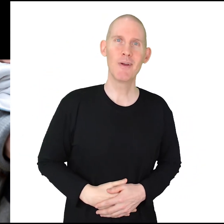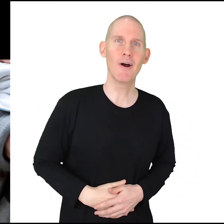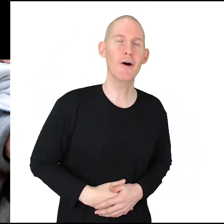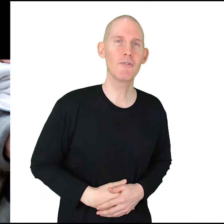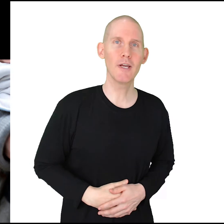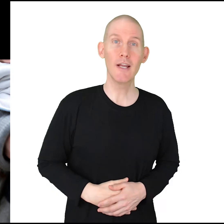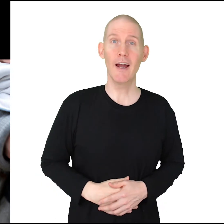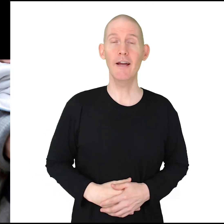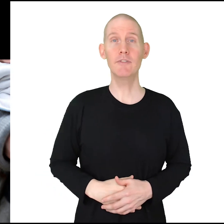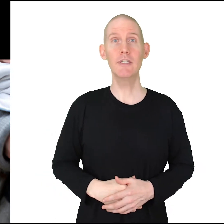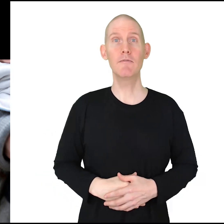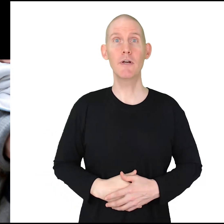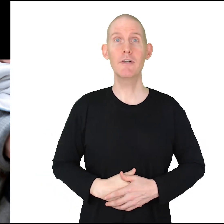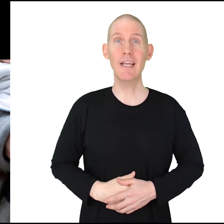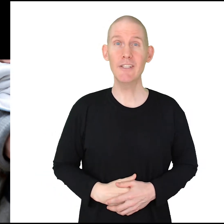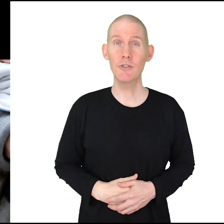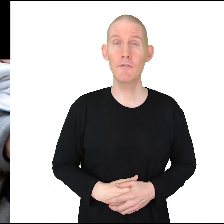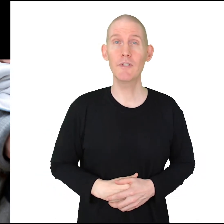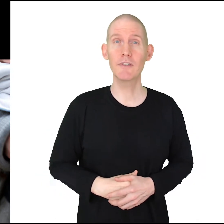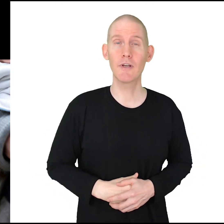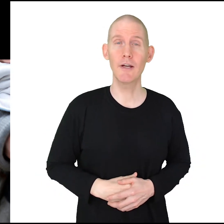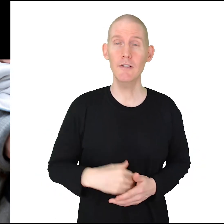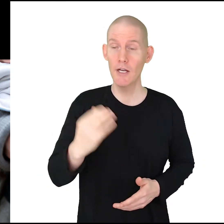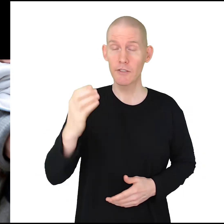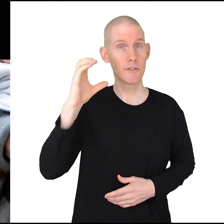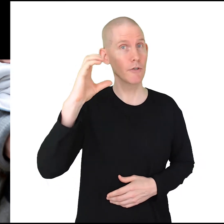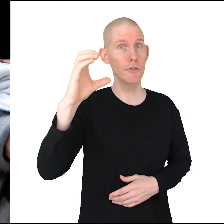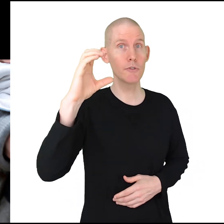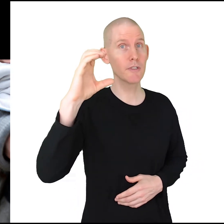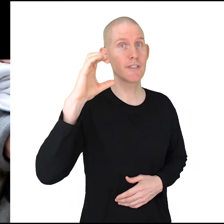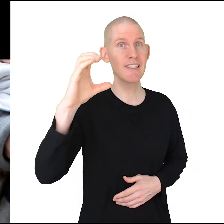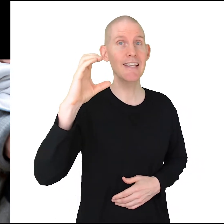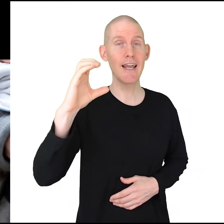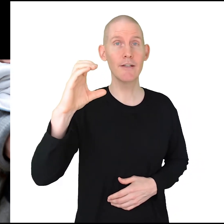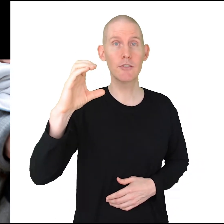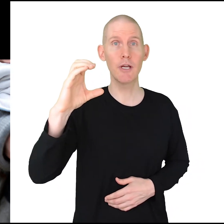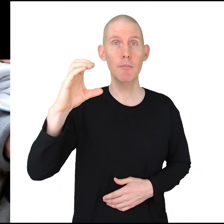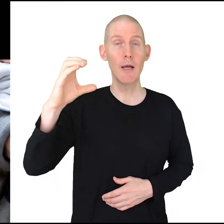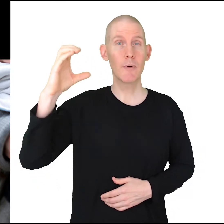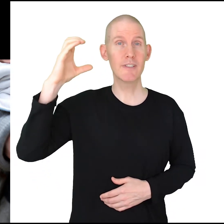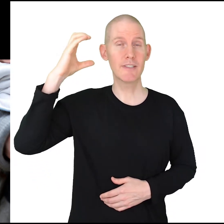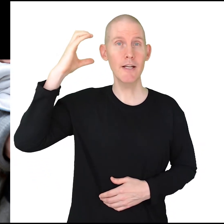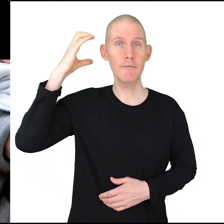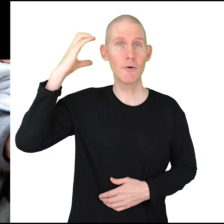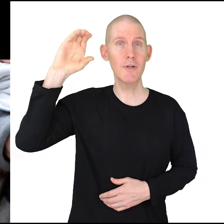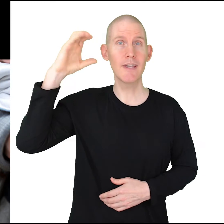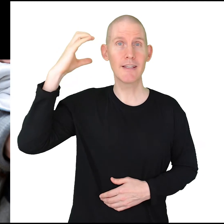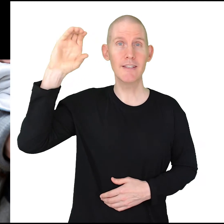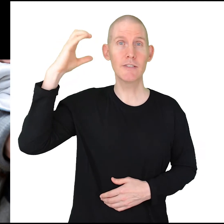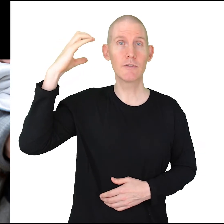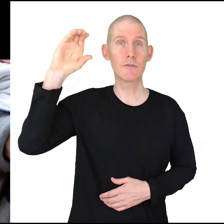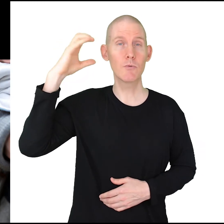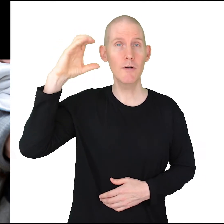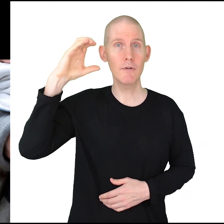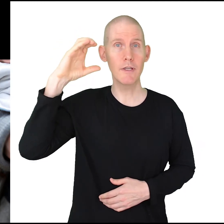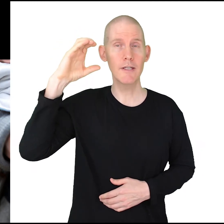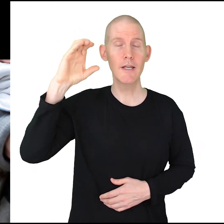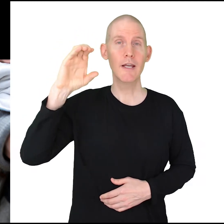All right, I have seen a variation of this sign, still uses the C hand shape, but instead of going like this and swiveling, it's